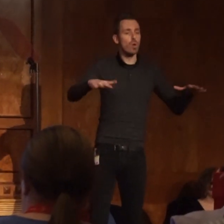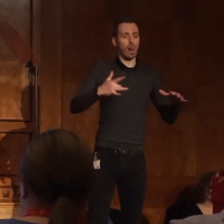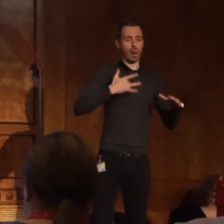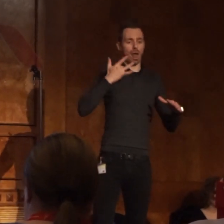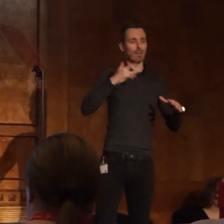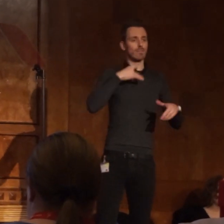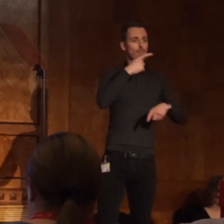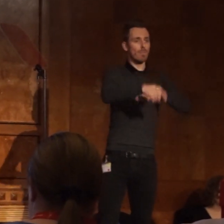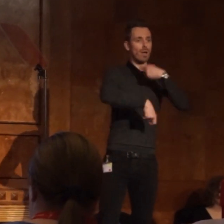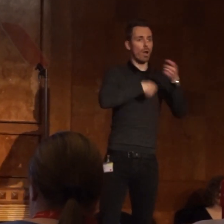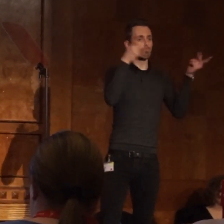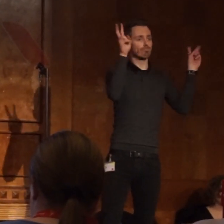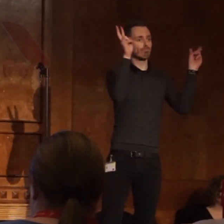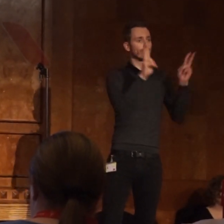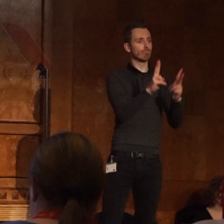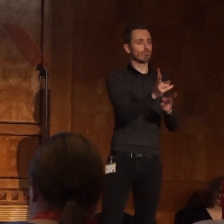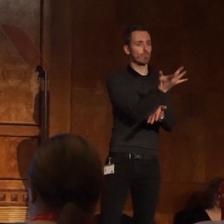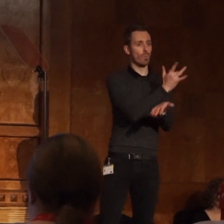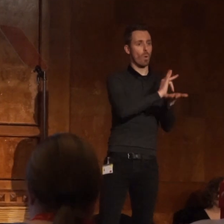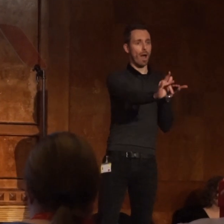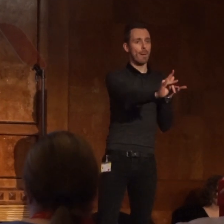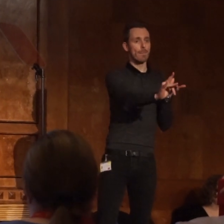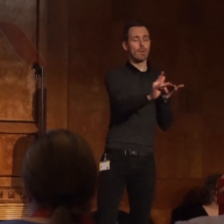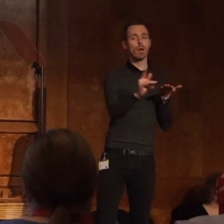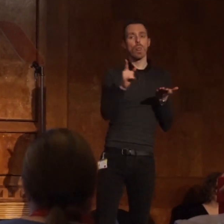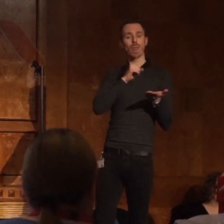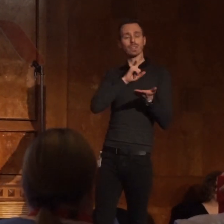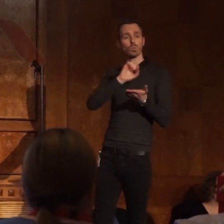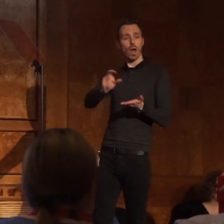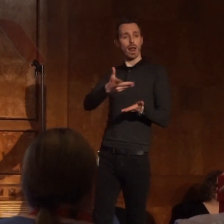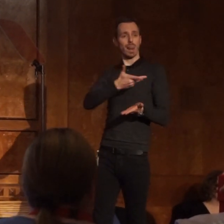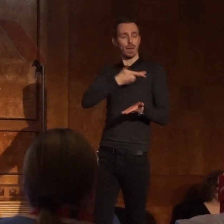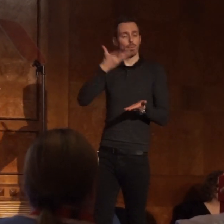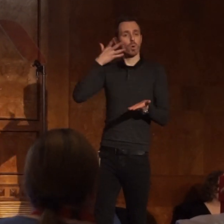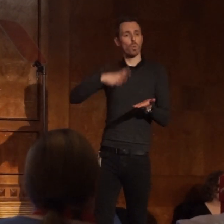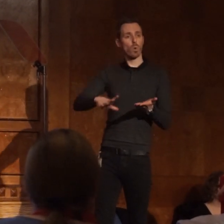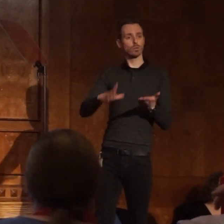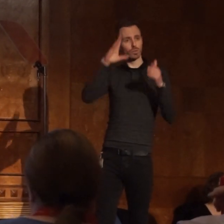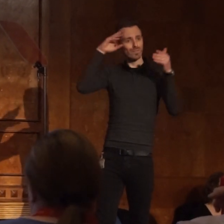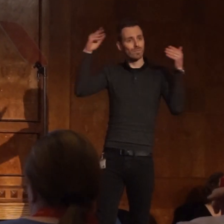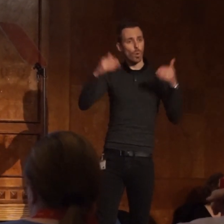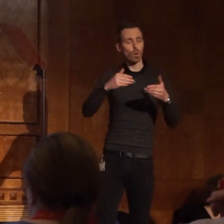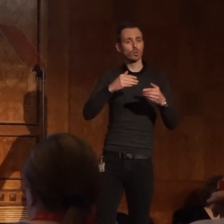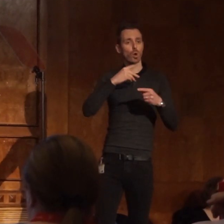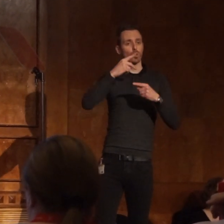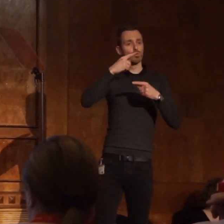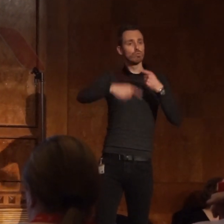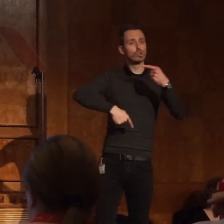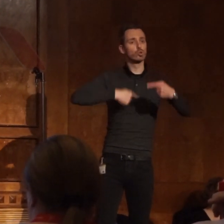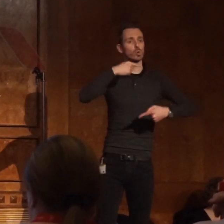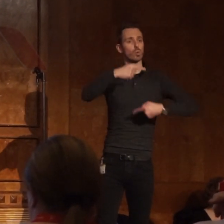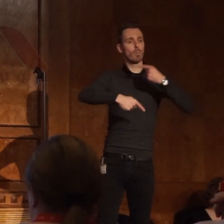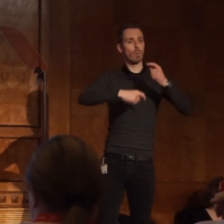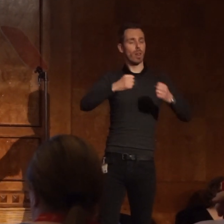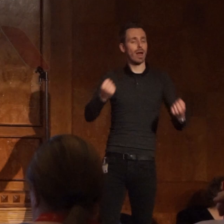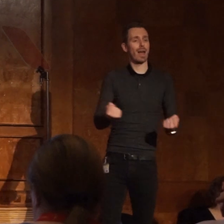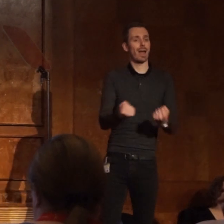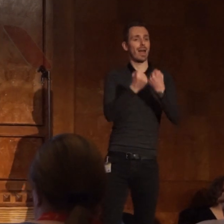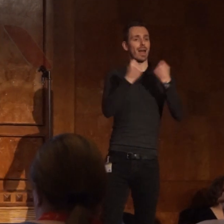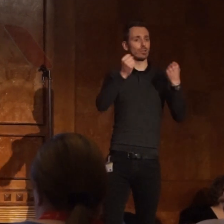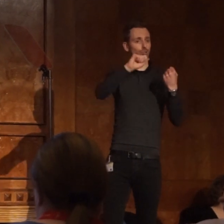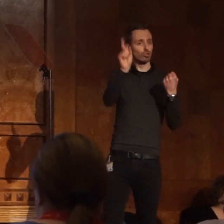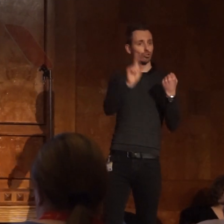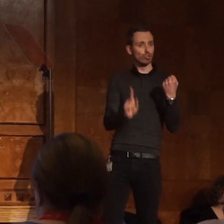to maximising our use of renewable energy through publicly owned energy companies, and it's why the next